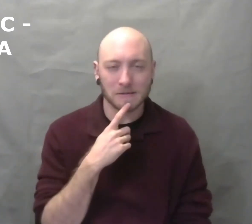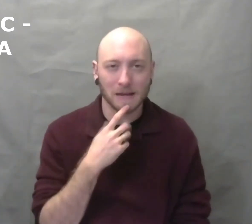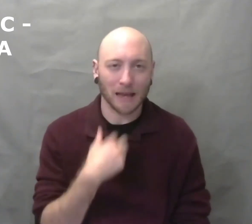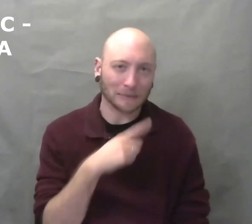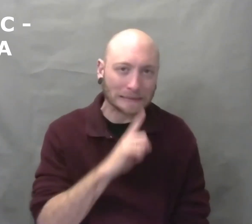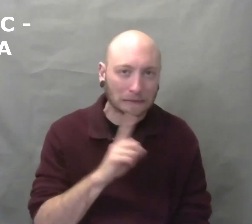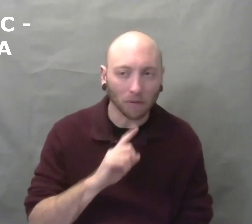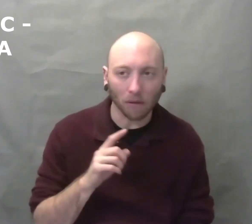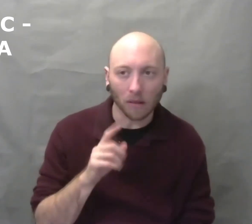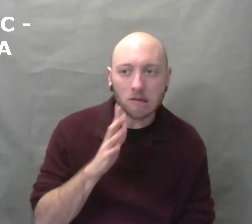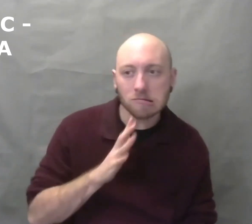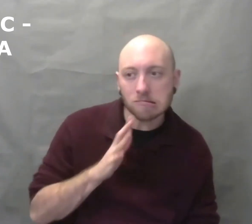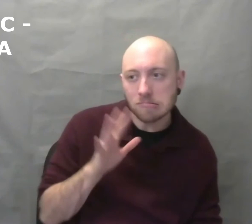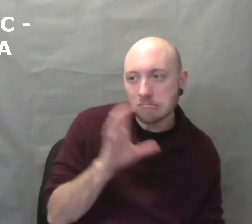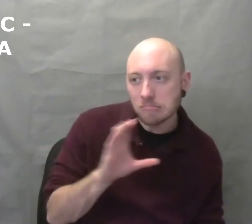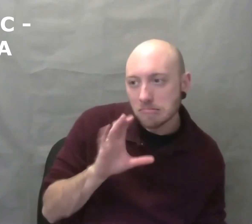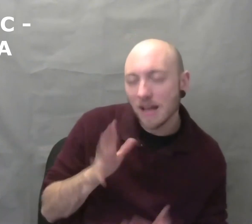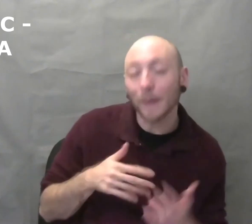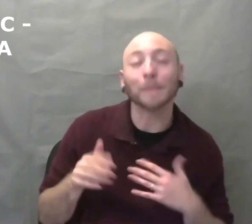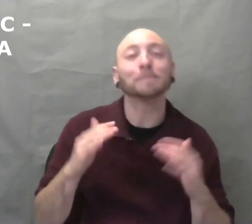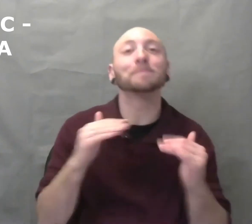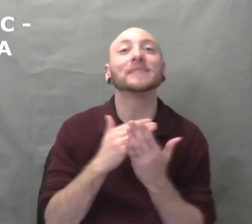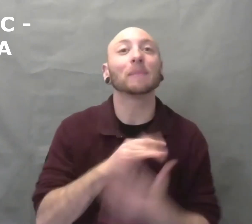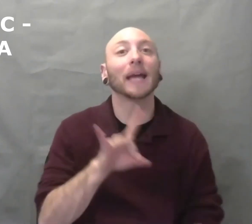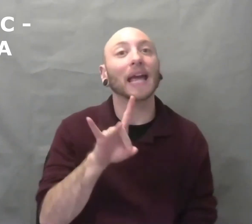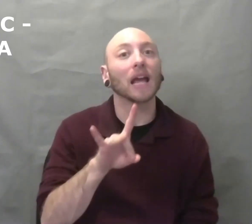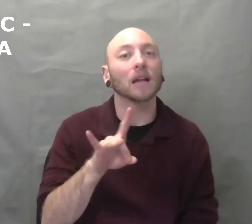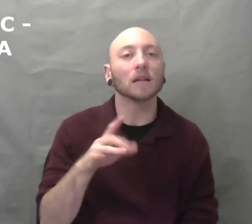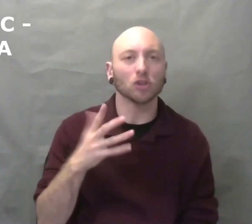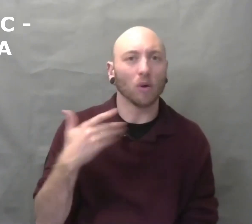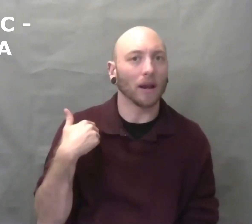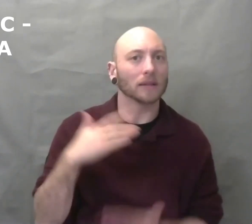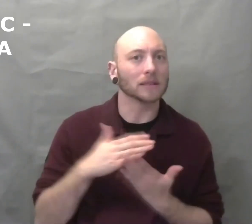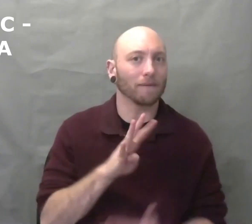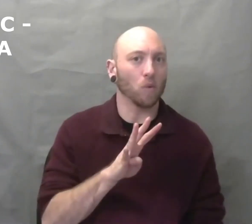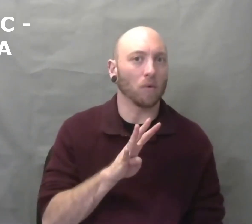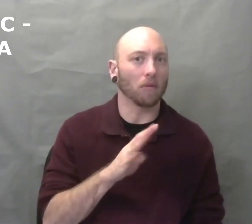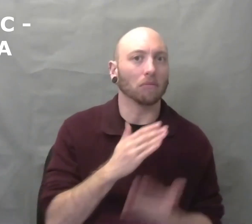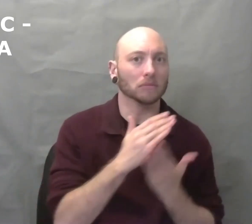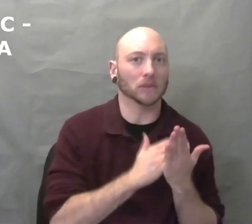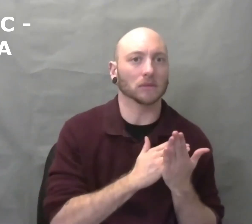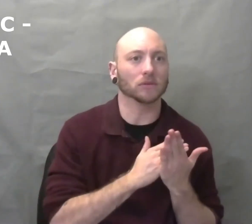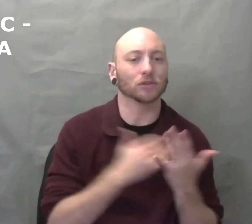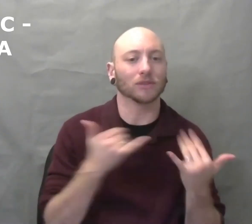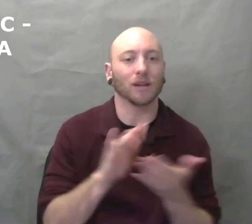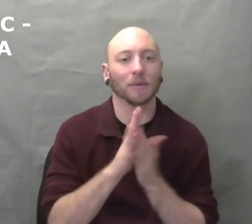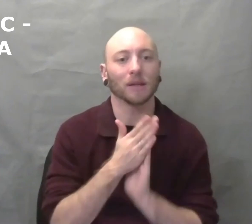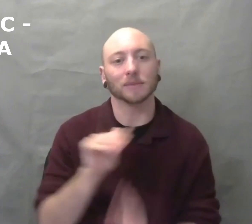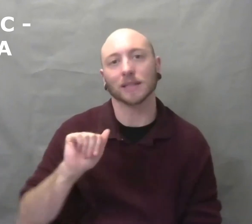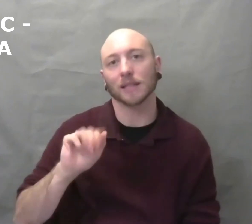crazy. 8, you know, I had the list from 4 and I started making those amends. There's nobody in that never column. Everybody's been moved